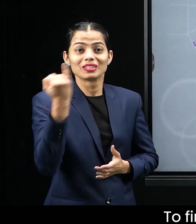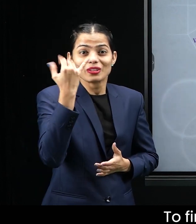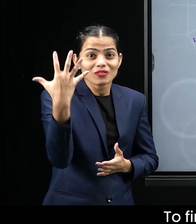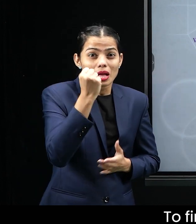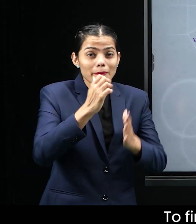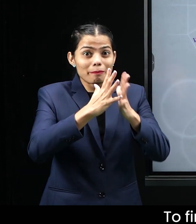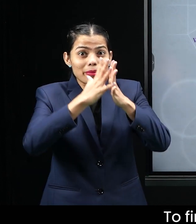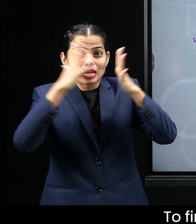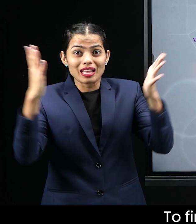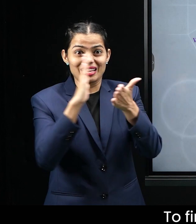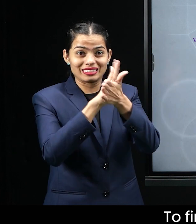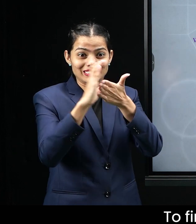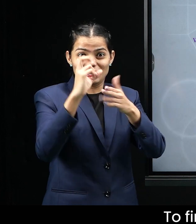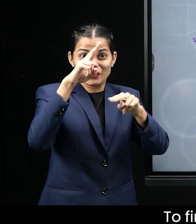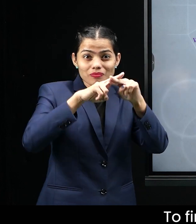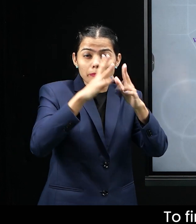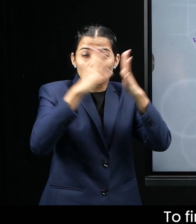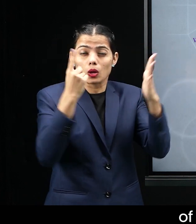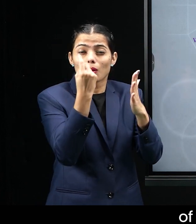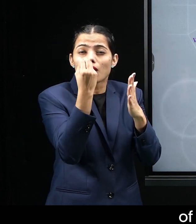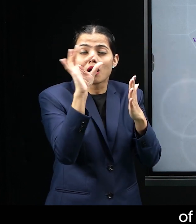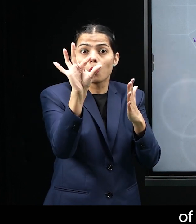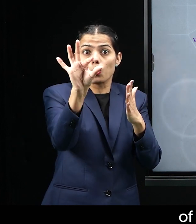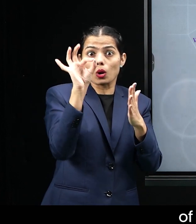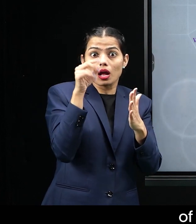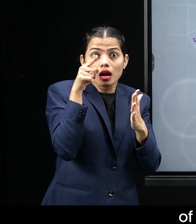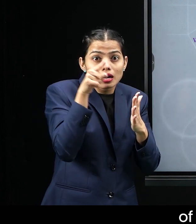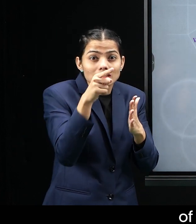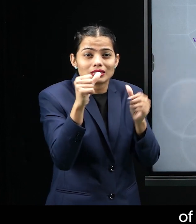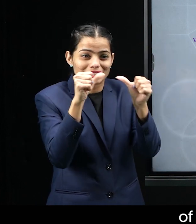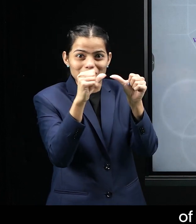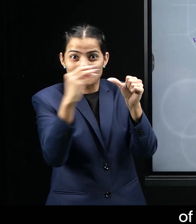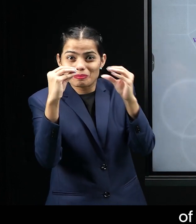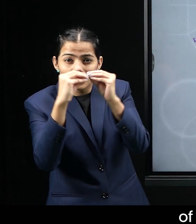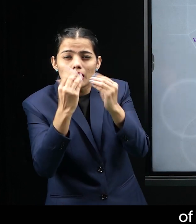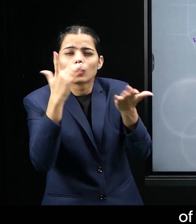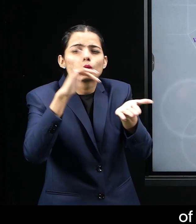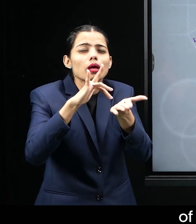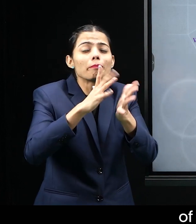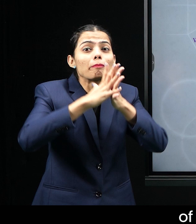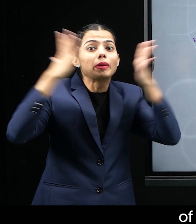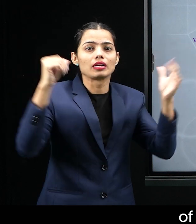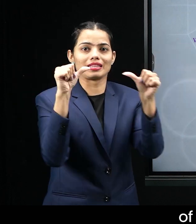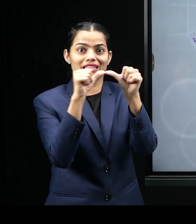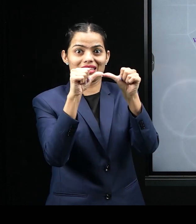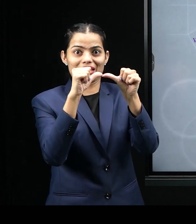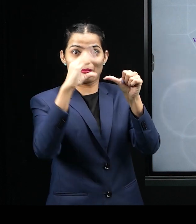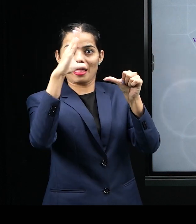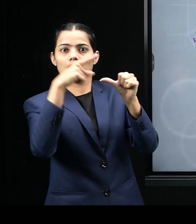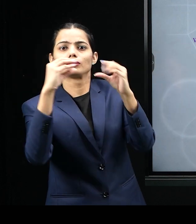To find the highest common factor of two positive integers A and B where A greater